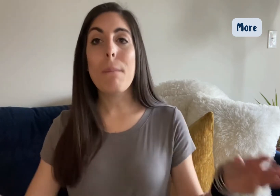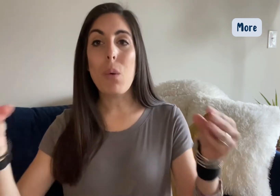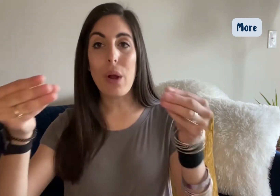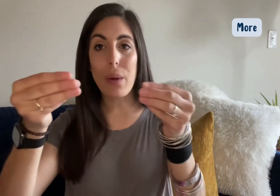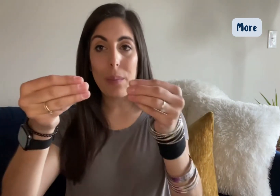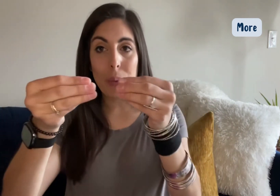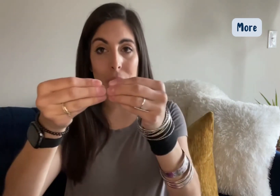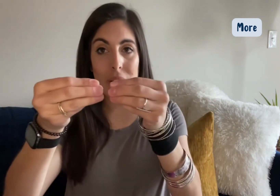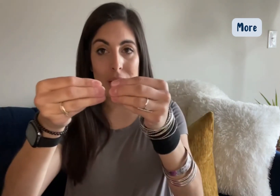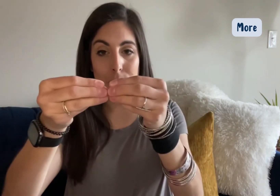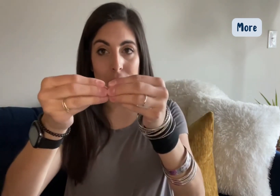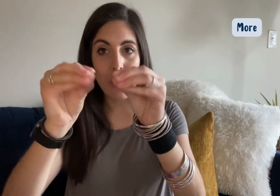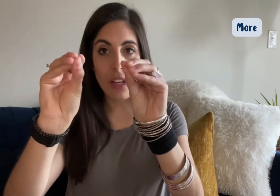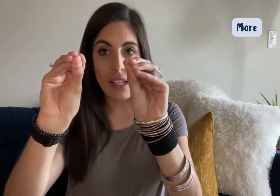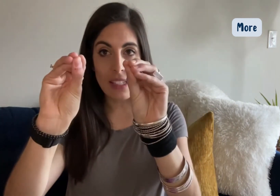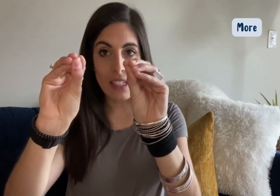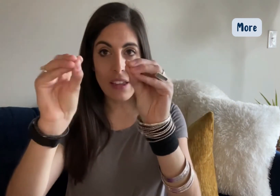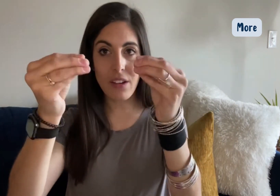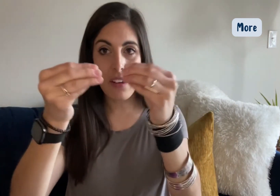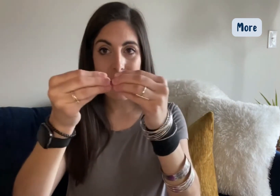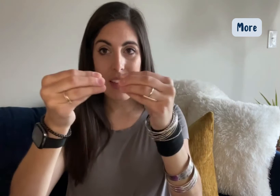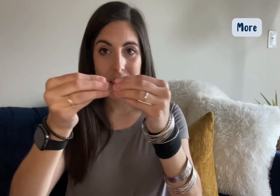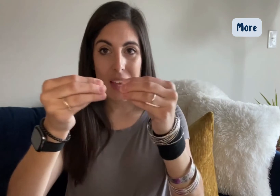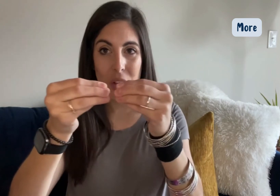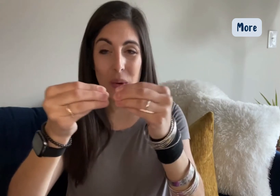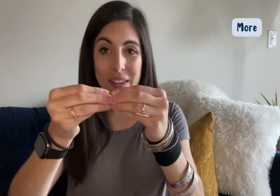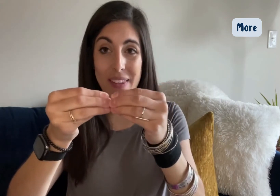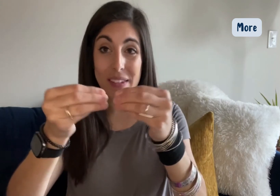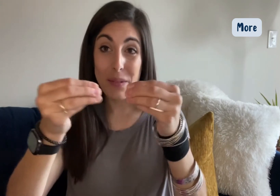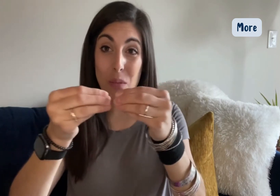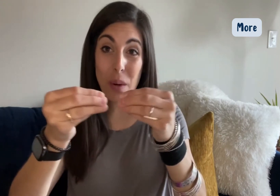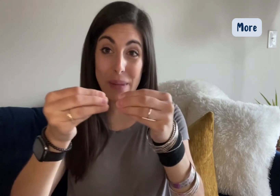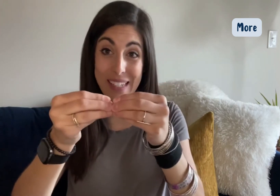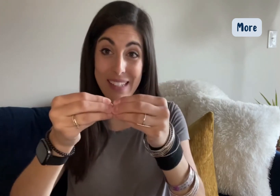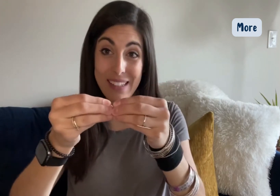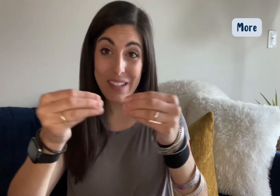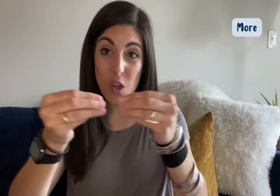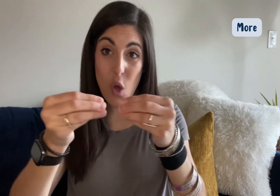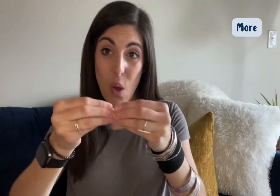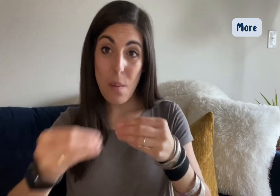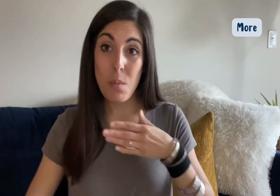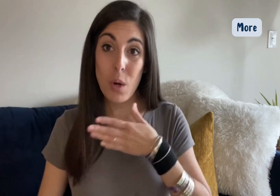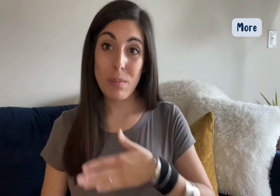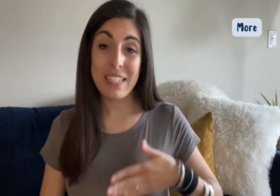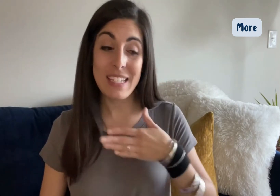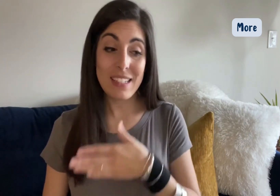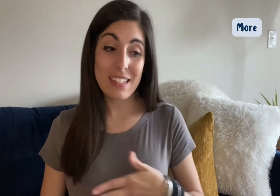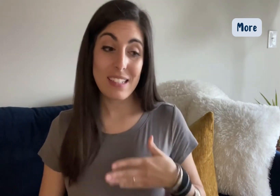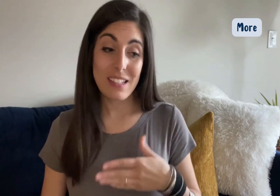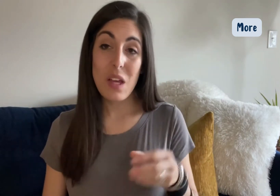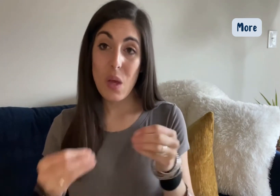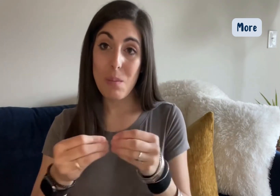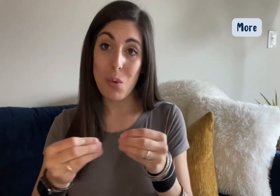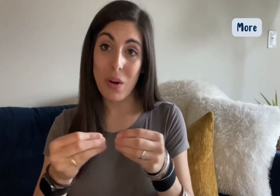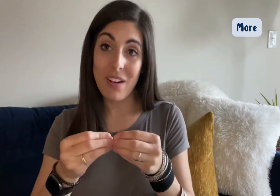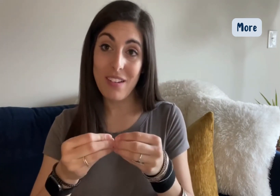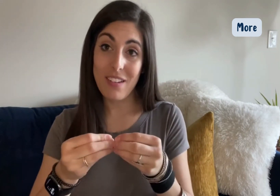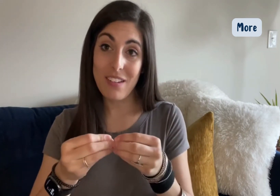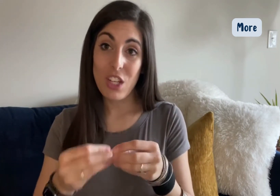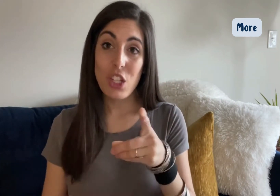More. More is putting your hands together and going like this. More please. More please. More. Do